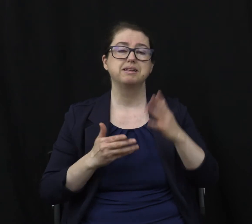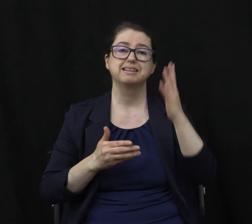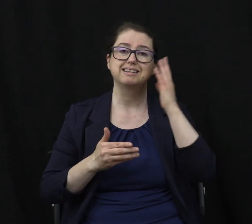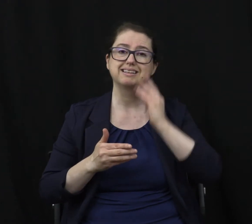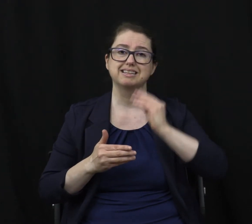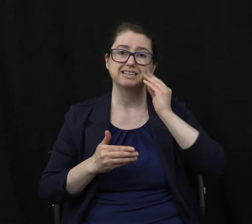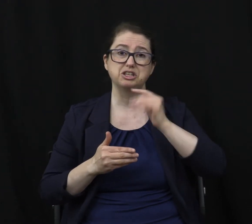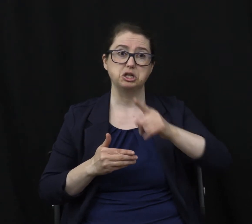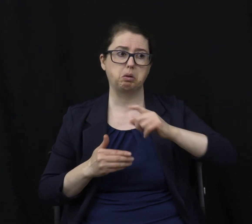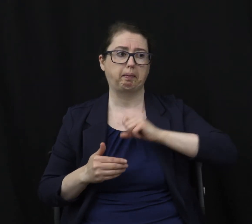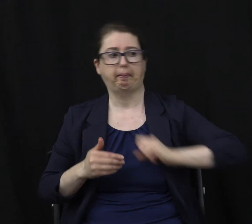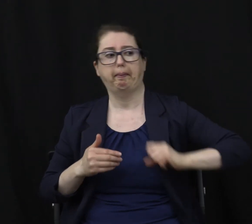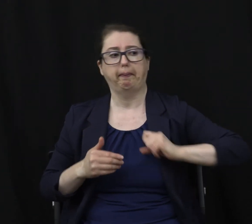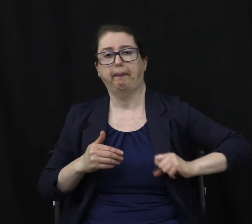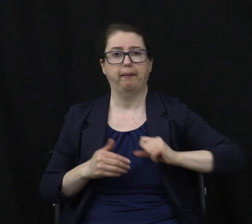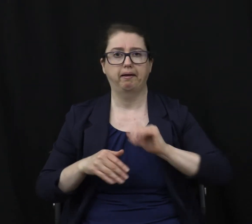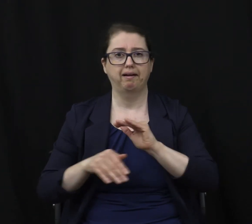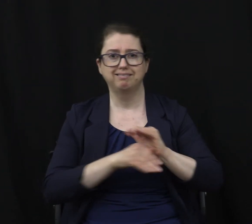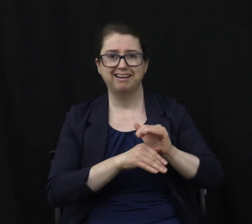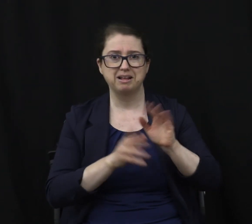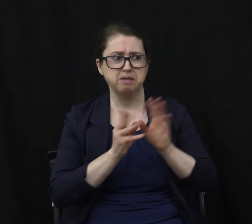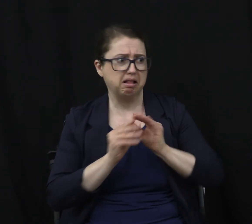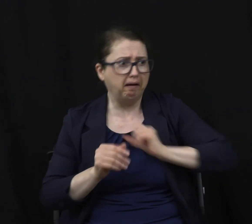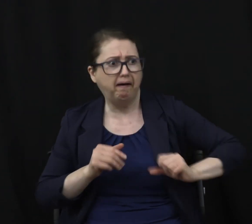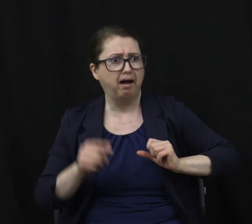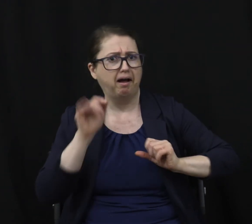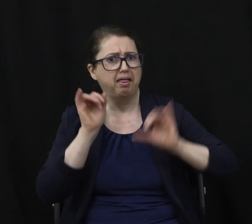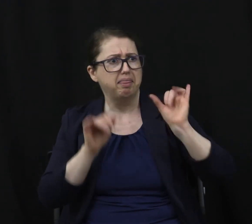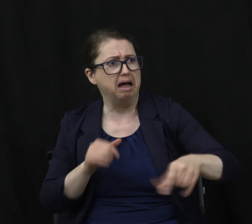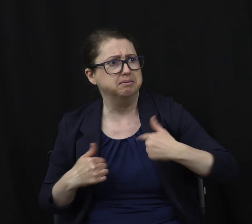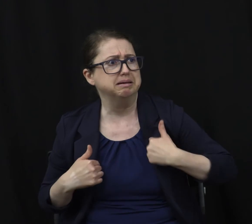each night in agreement with what is being shared.